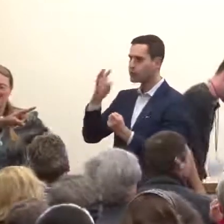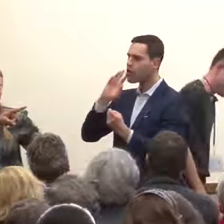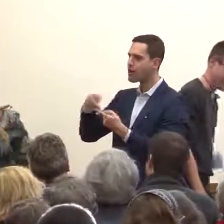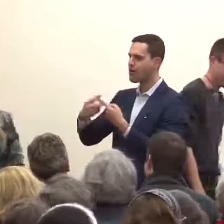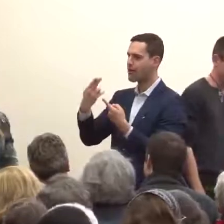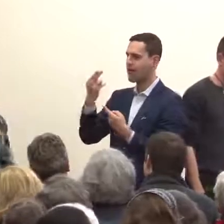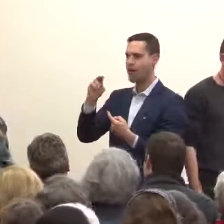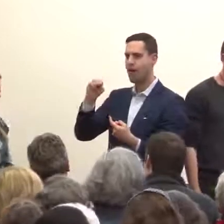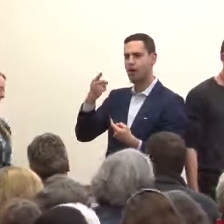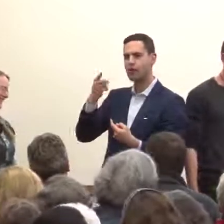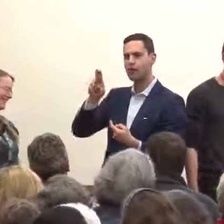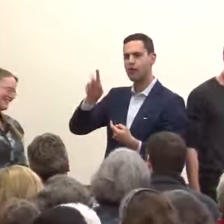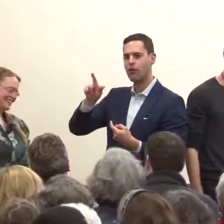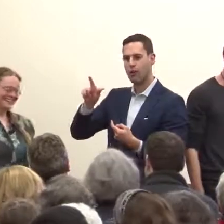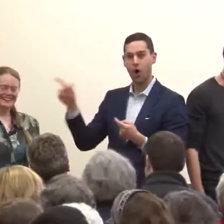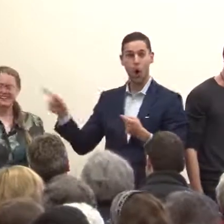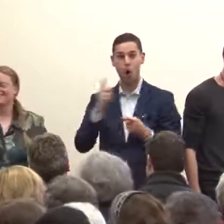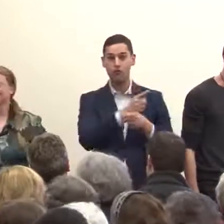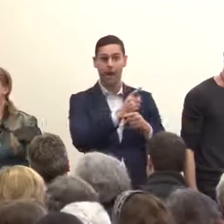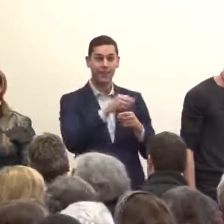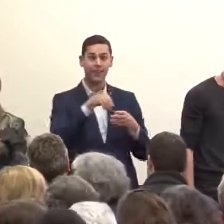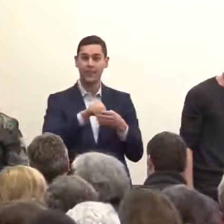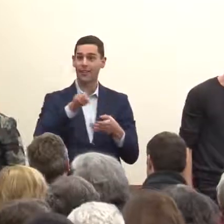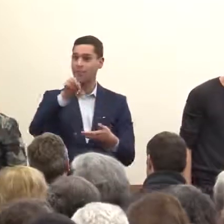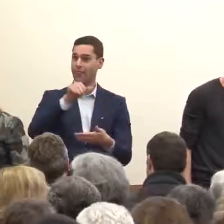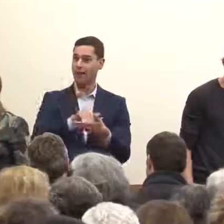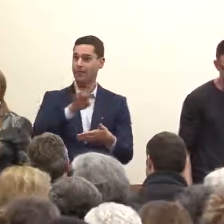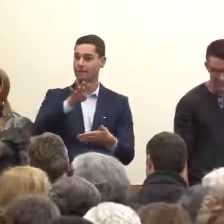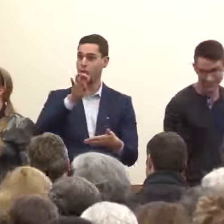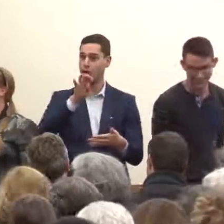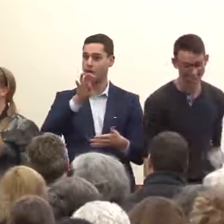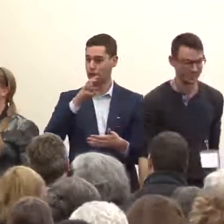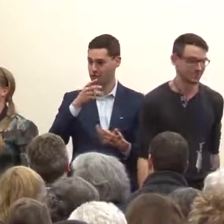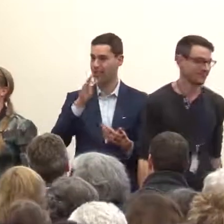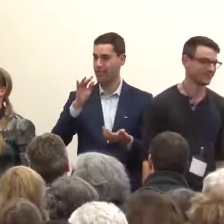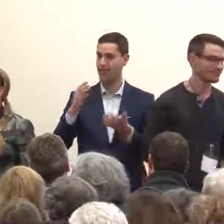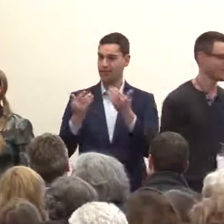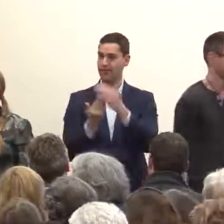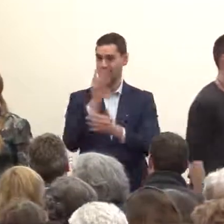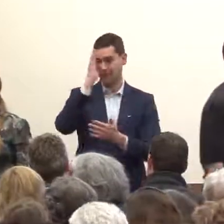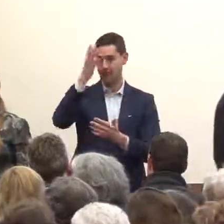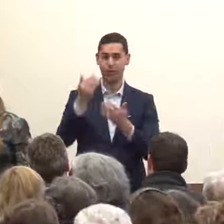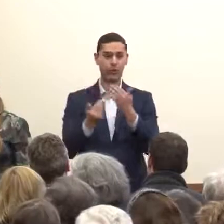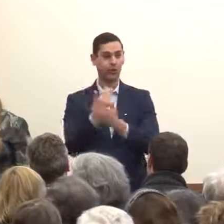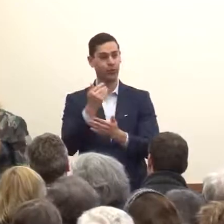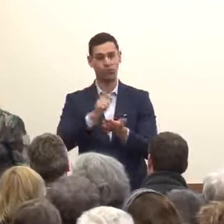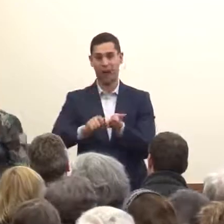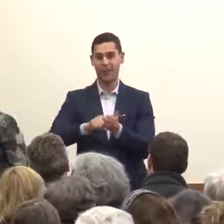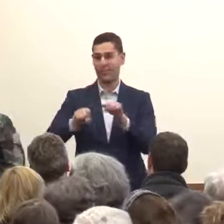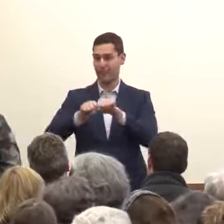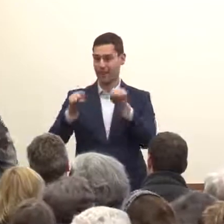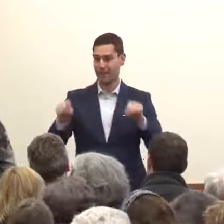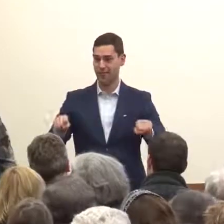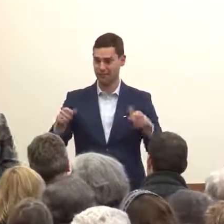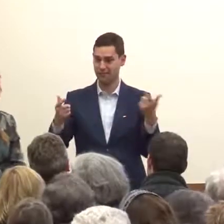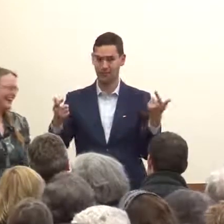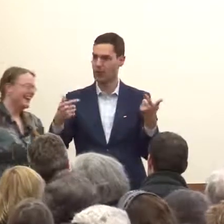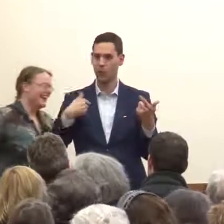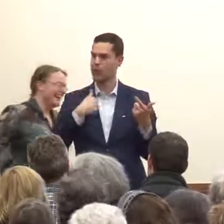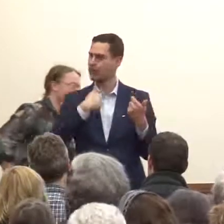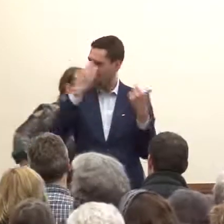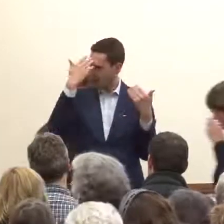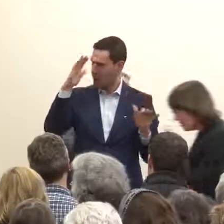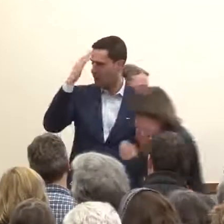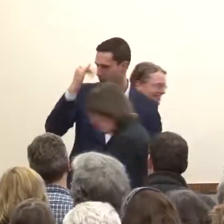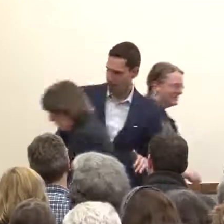Hangul, in the 1400s. It was a writing system that was invented. Nobody is exactly sure what